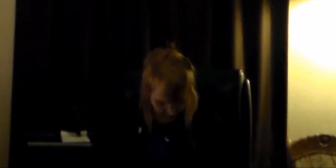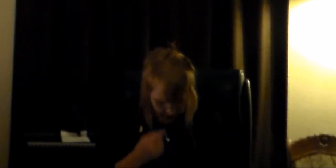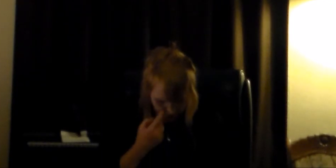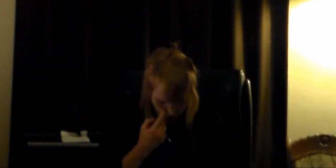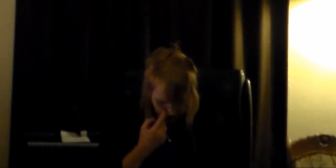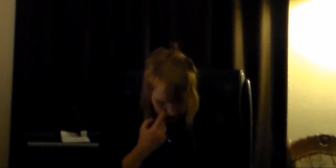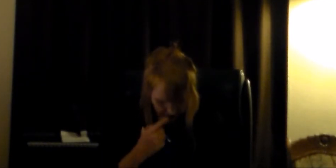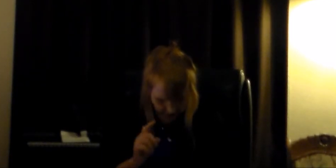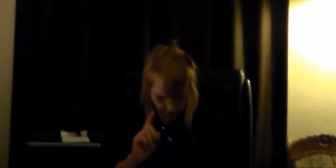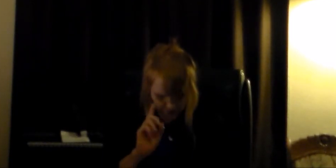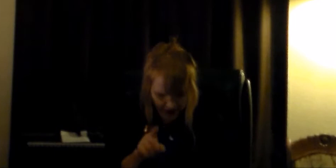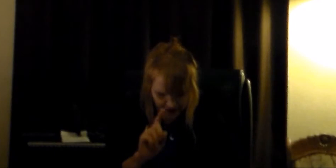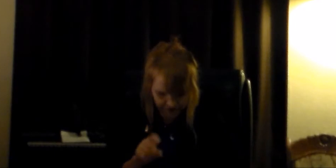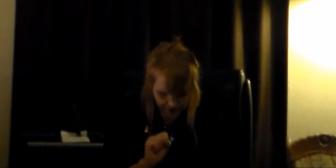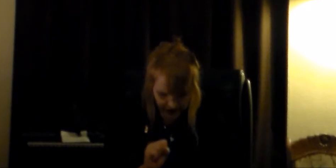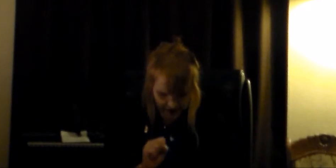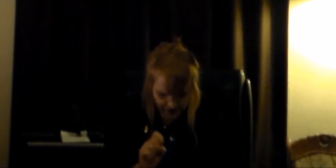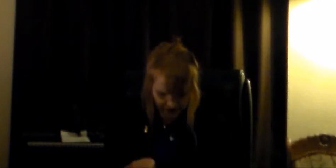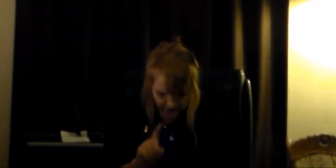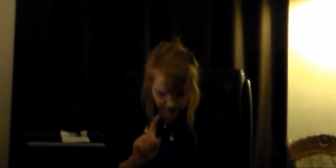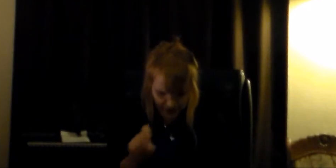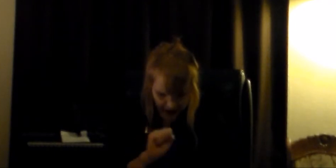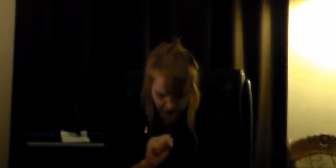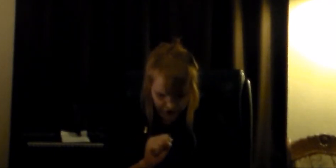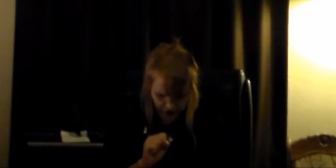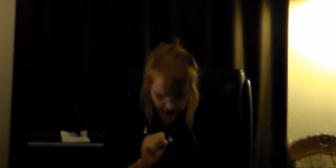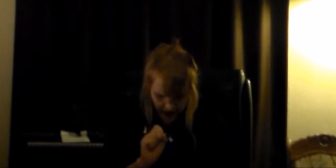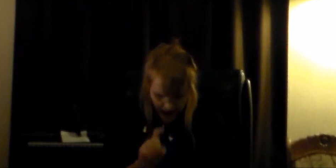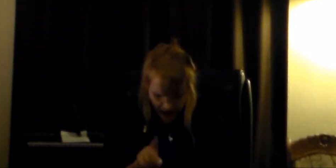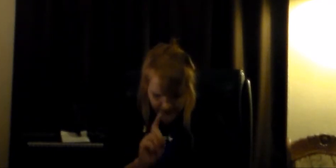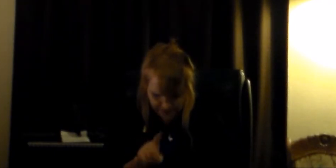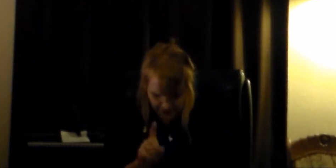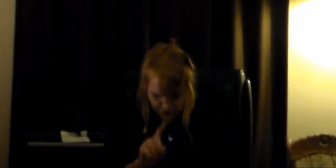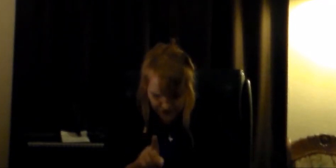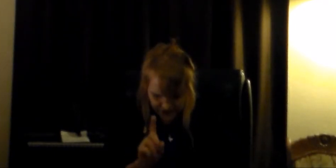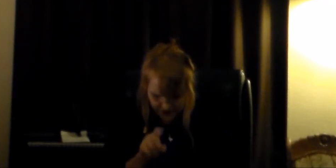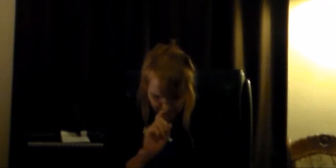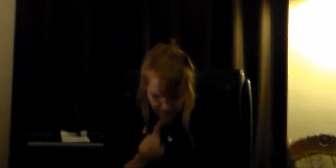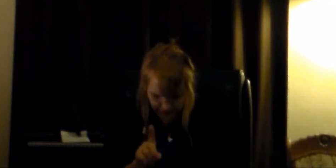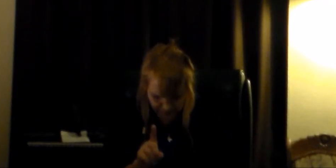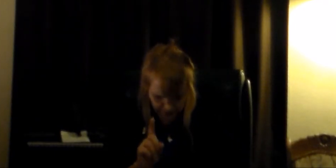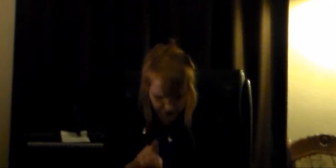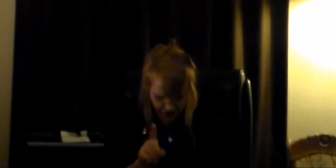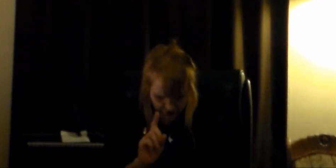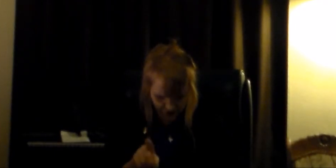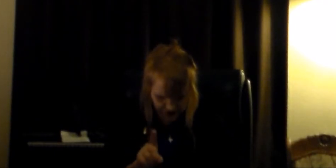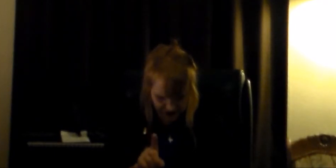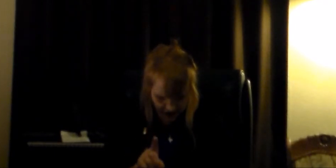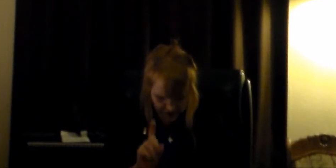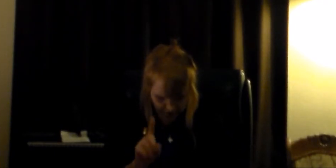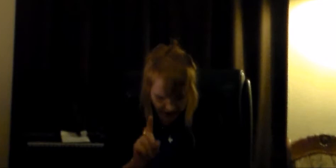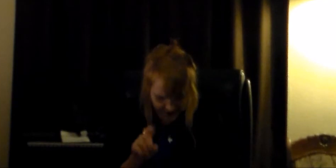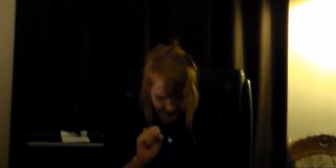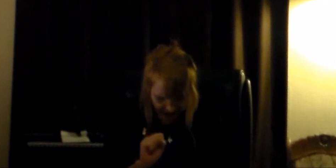Verse 14, therefore, my dear friends, flee from idolatry. I speak to sensible people. Judge for yourselves what I